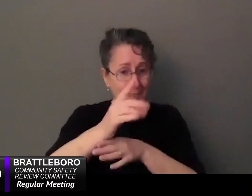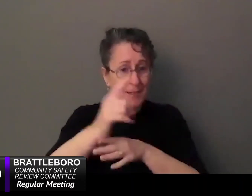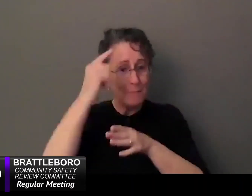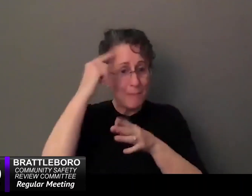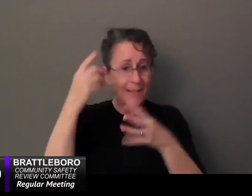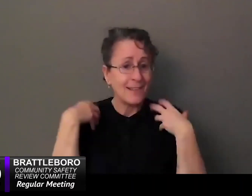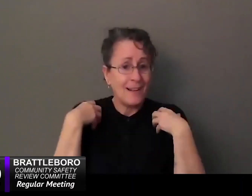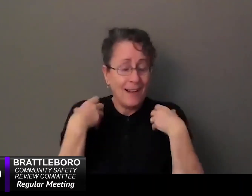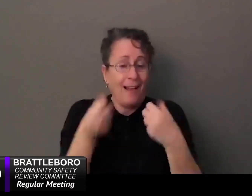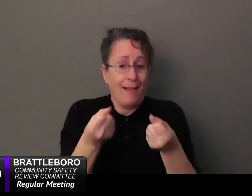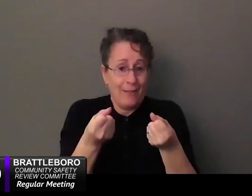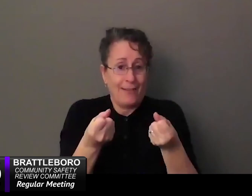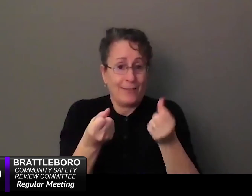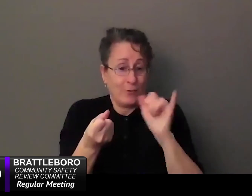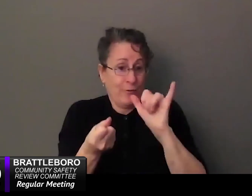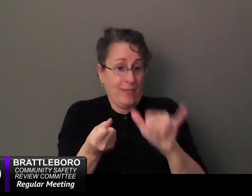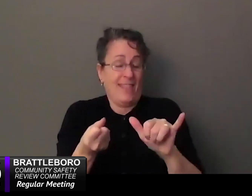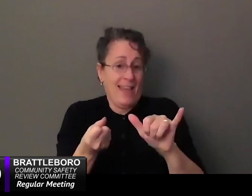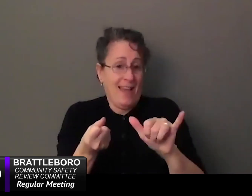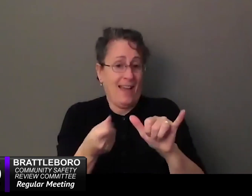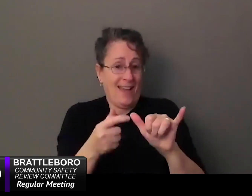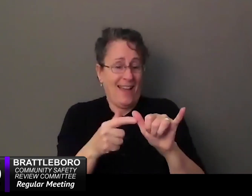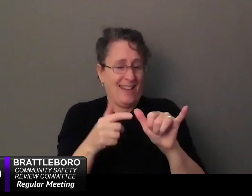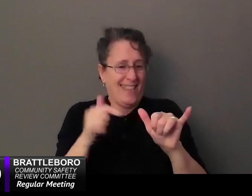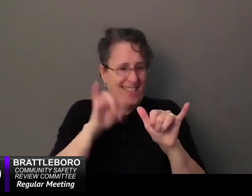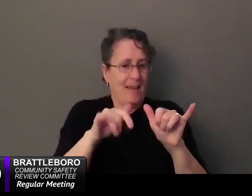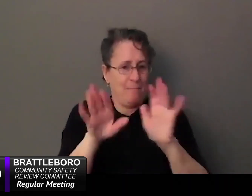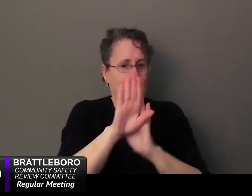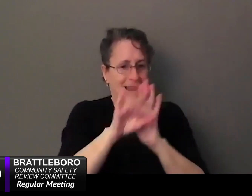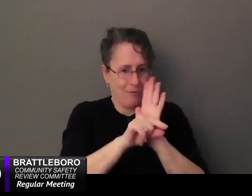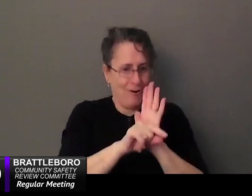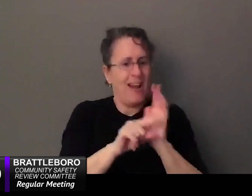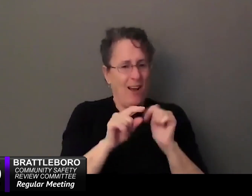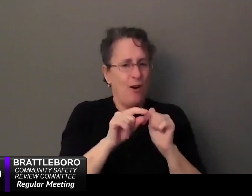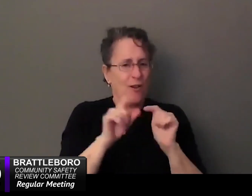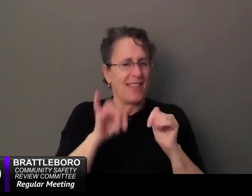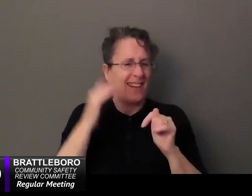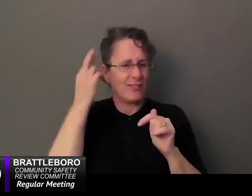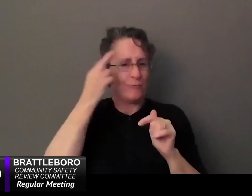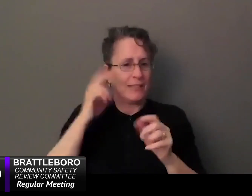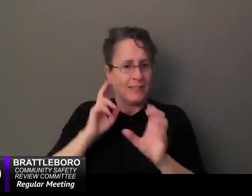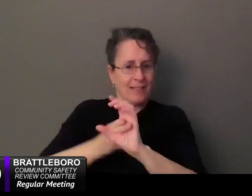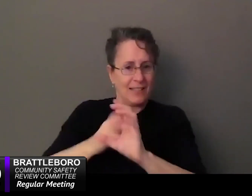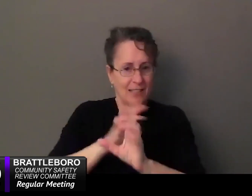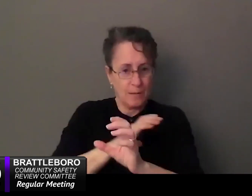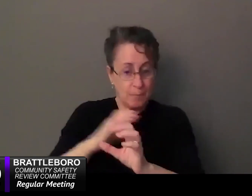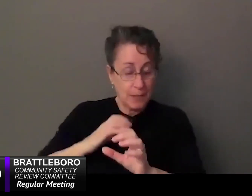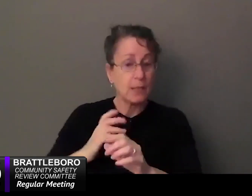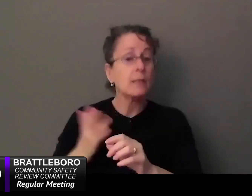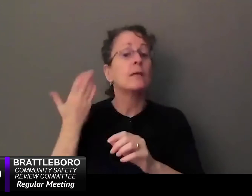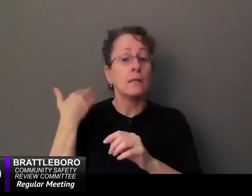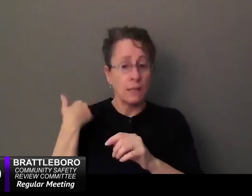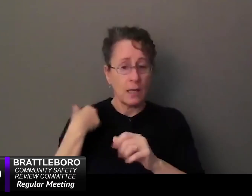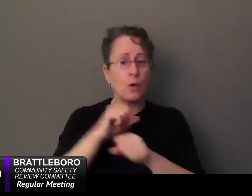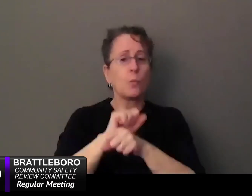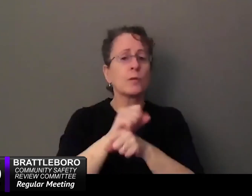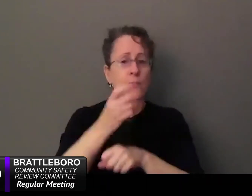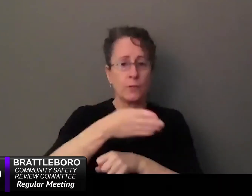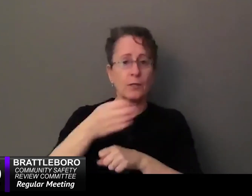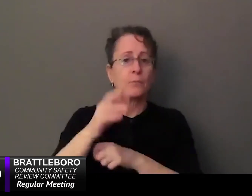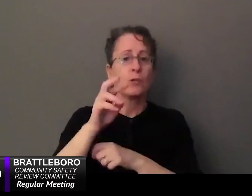field in this town is what brought me to this committee. I also worked at the Brattleboro retreat previously.